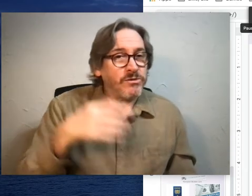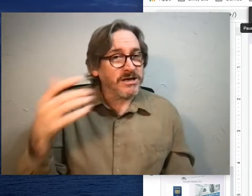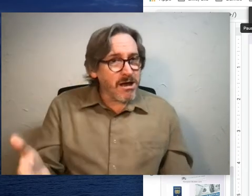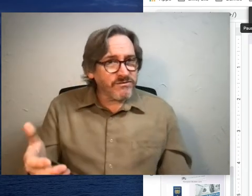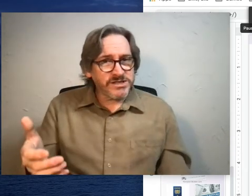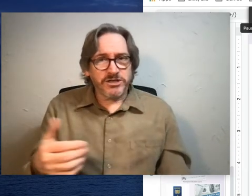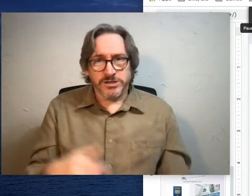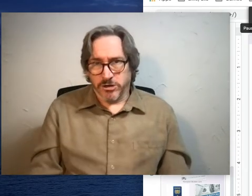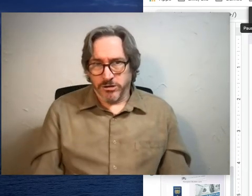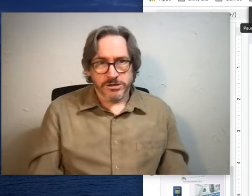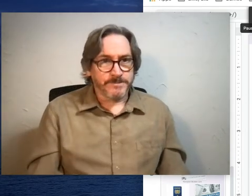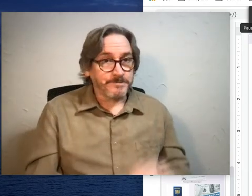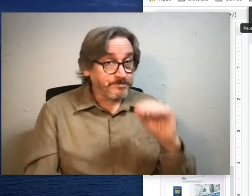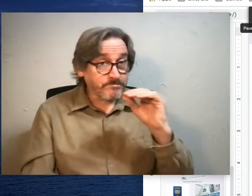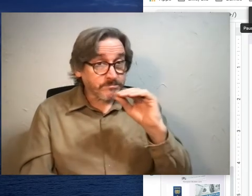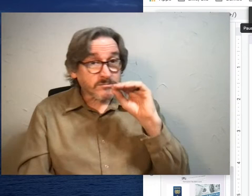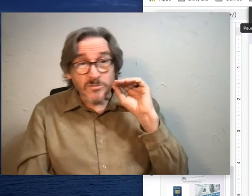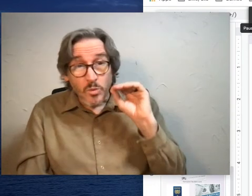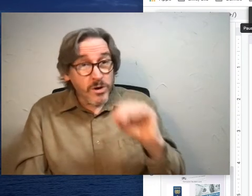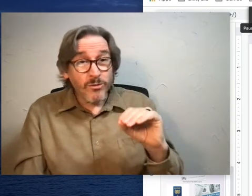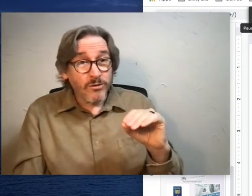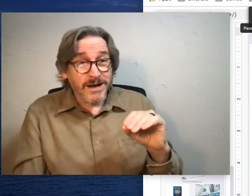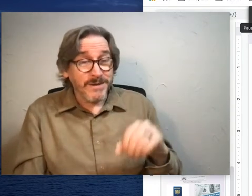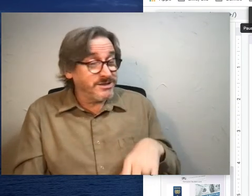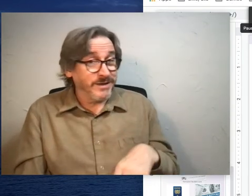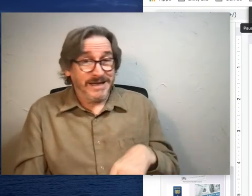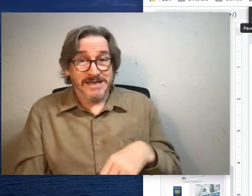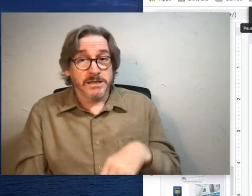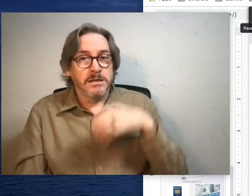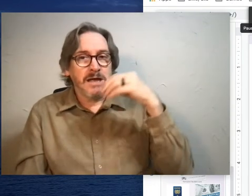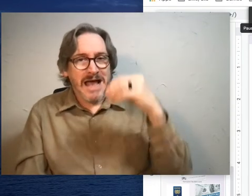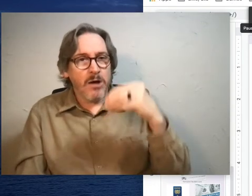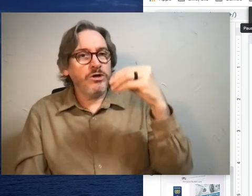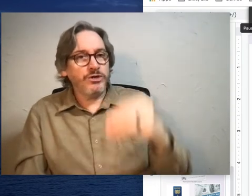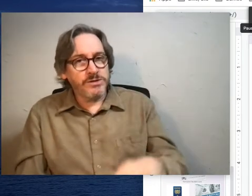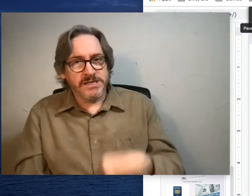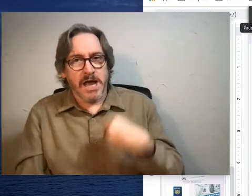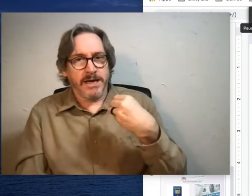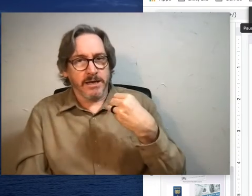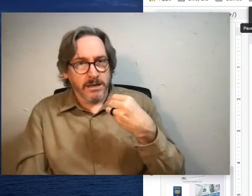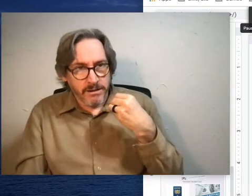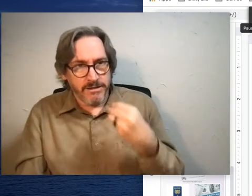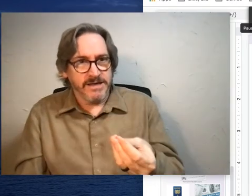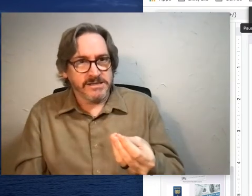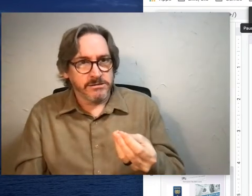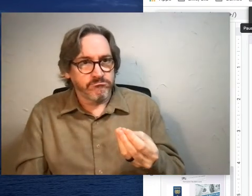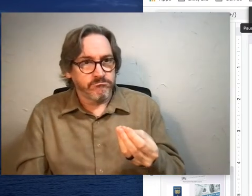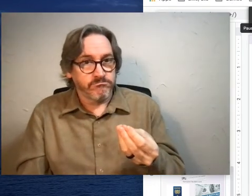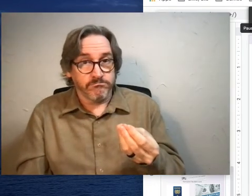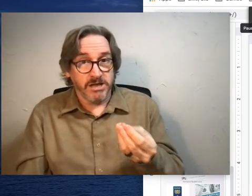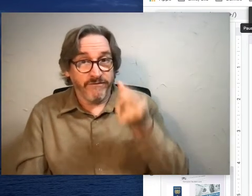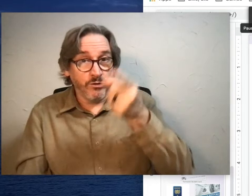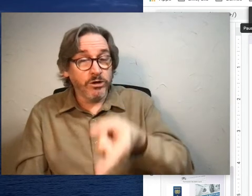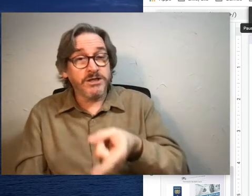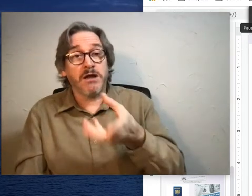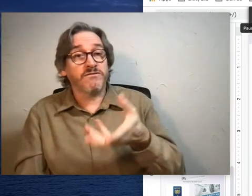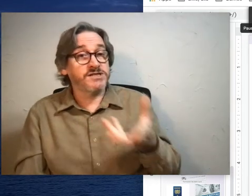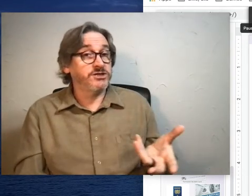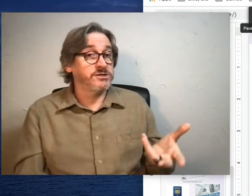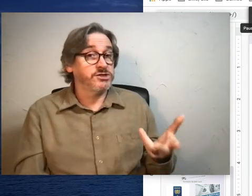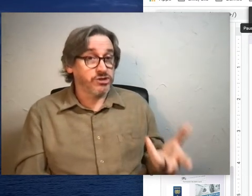So now with the conversation starters, what I will recommend doing is, how would you sign this? If you look